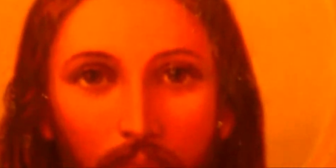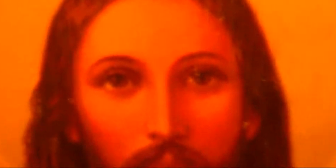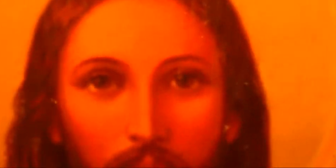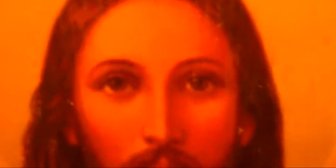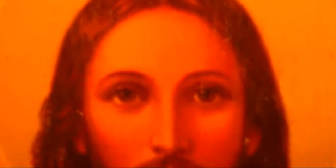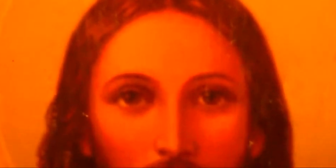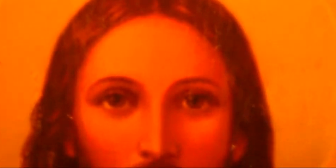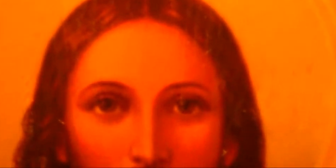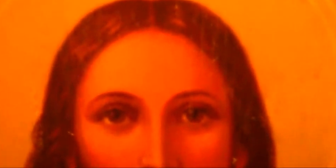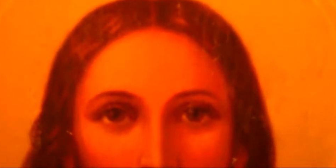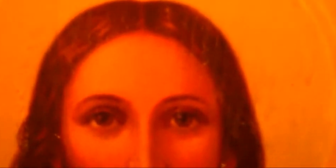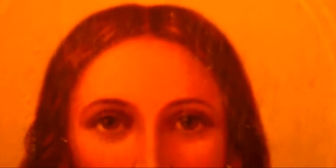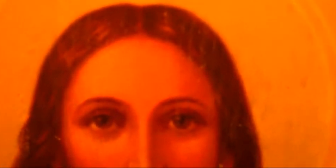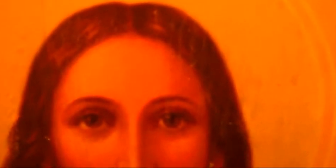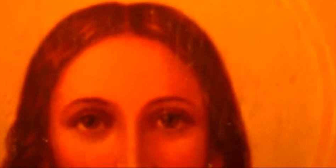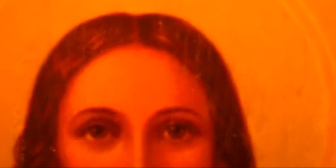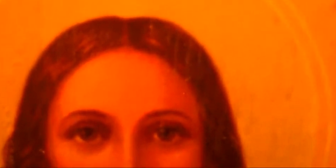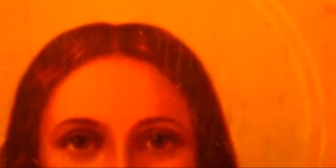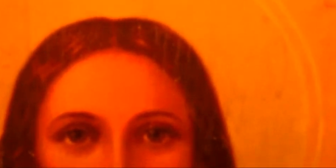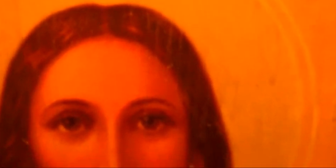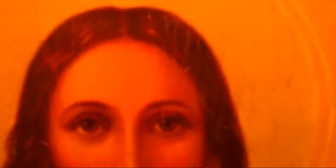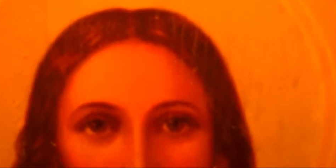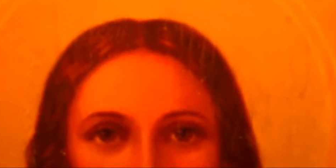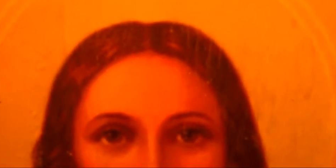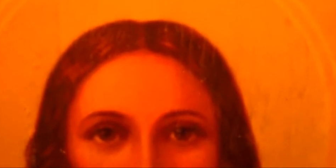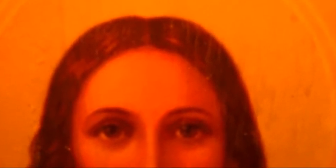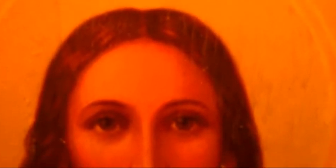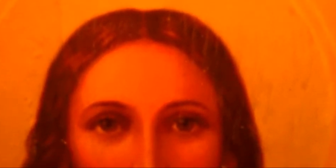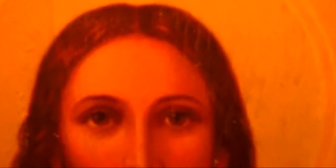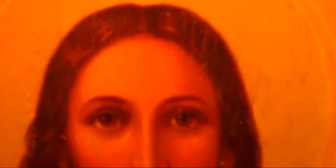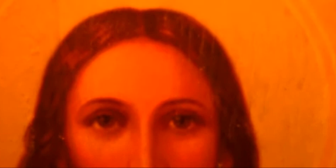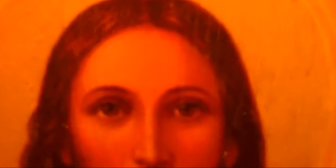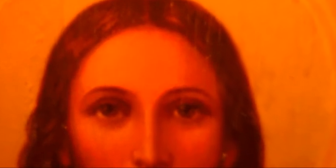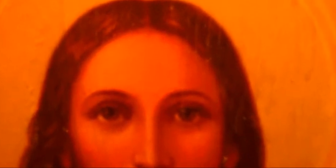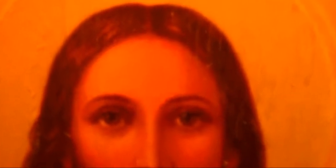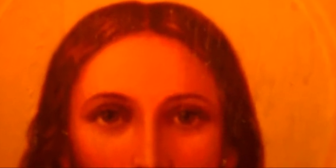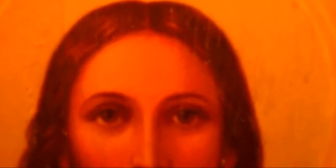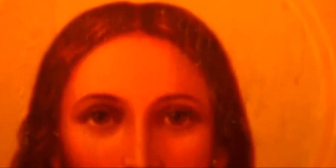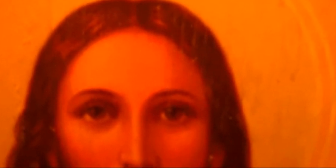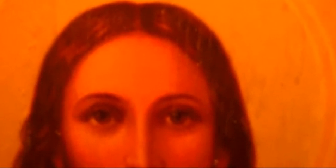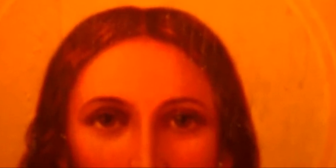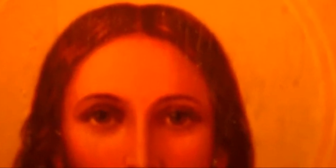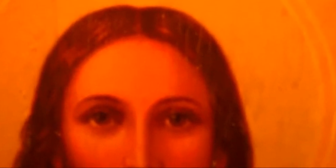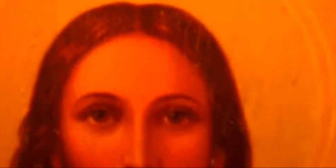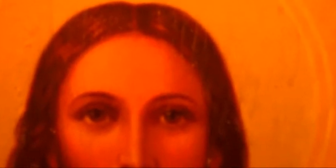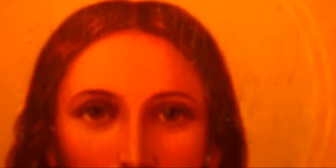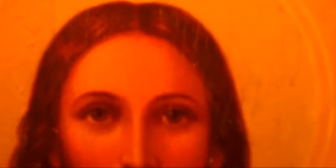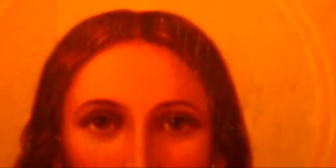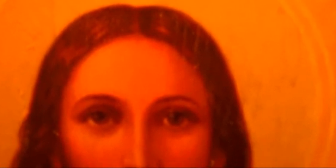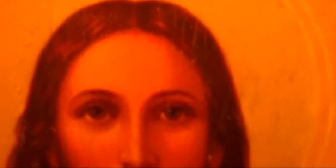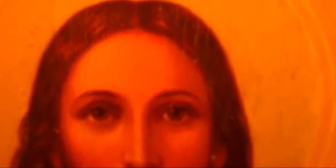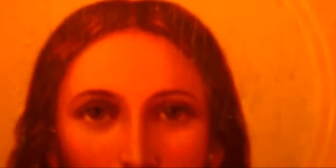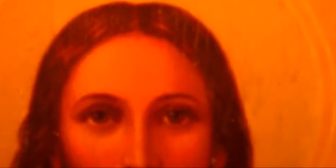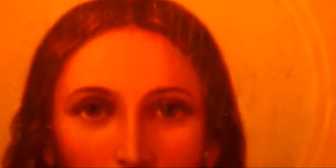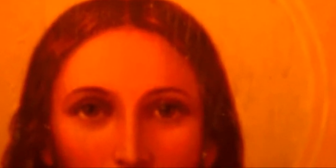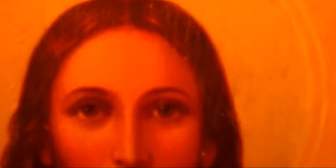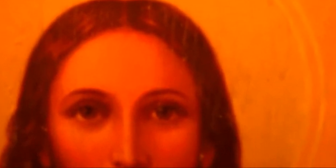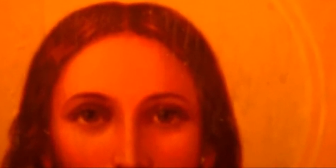1 Corinthians 5:9. Do not associate with sexual immoral, wicked, sinful people. Not at all mean the purpose of this world, people this world who are immoral,